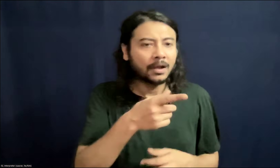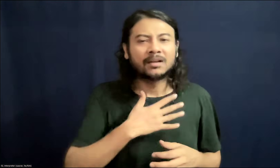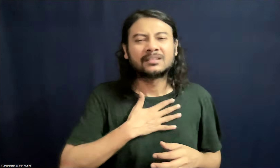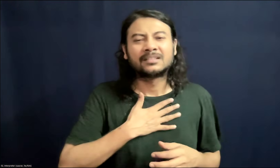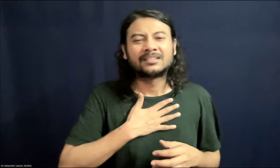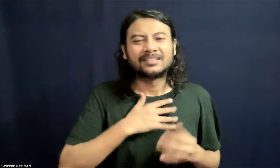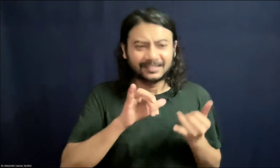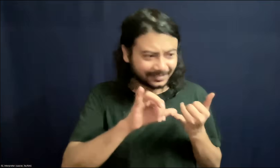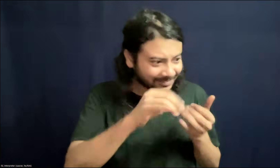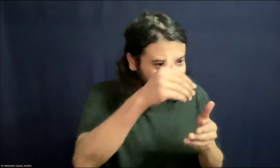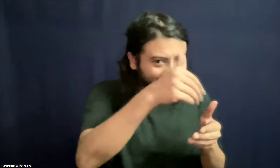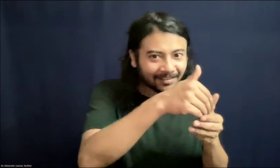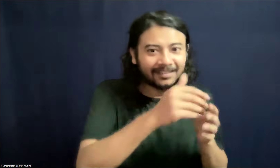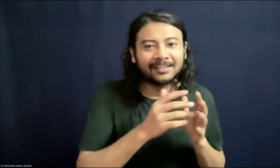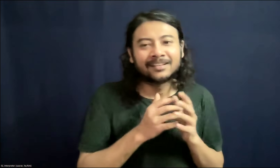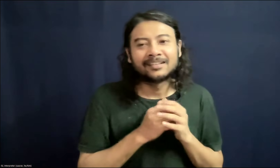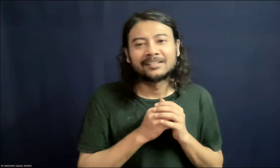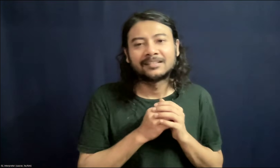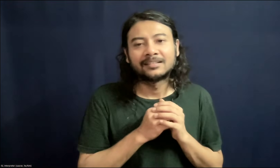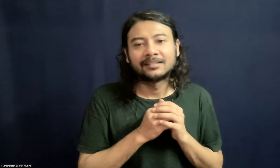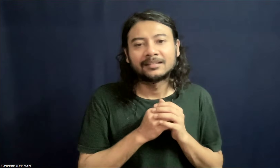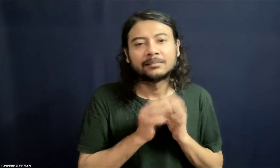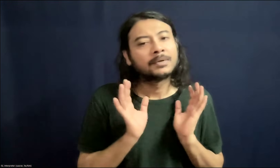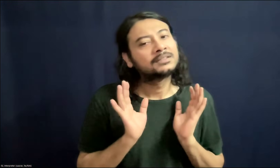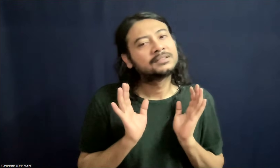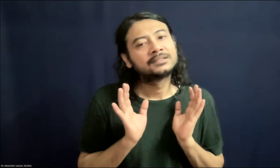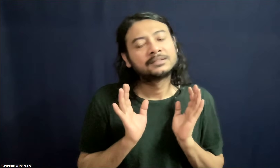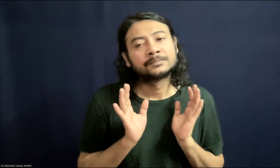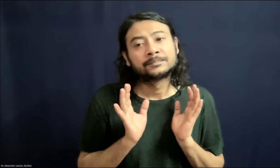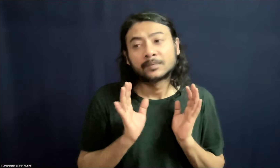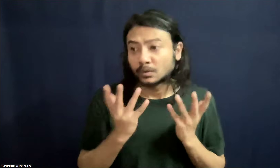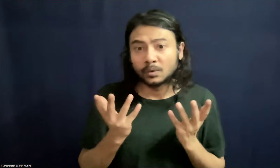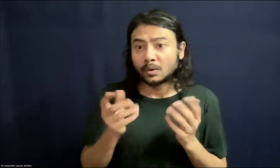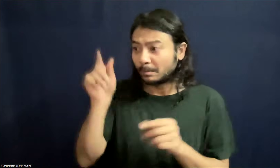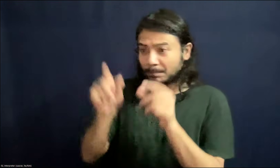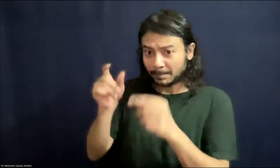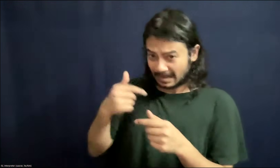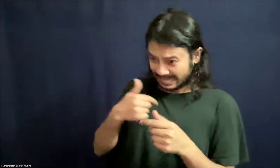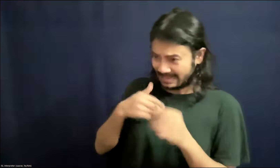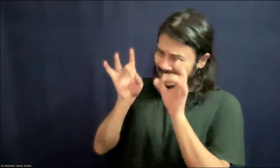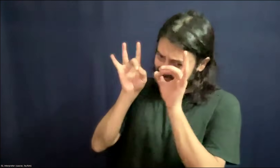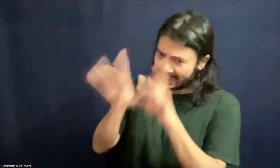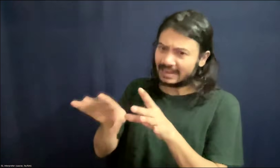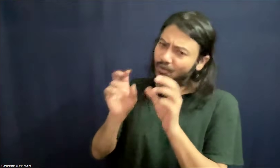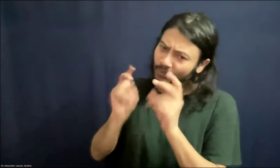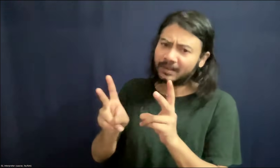So he also lives in the heart of people you hate, your enemies, or anybody you don't want to talk